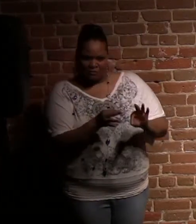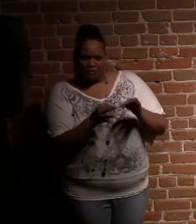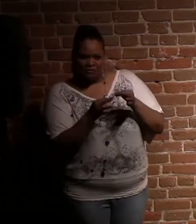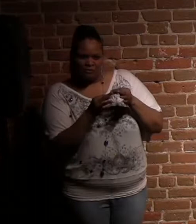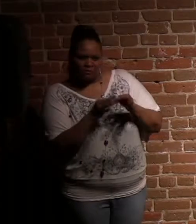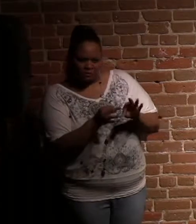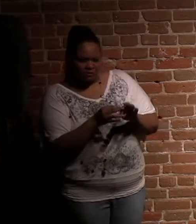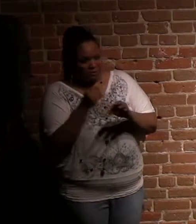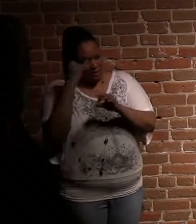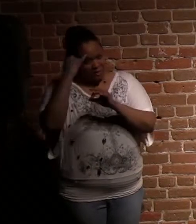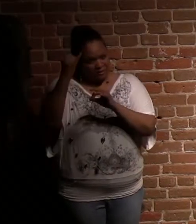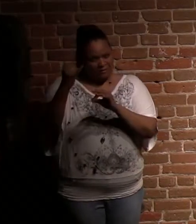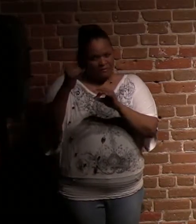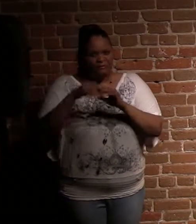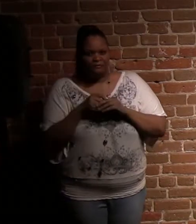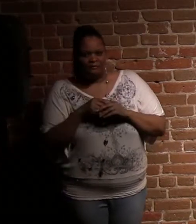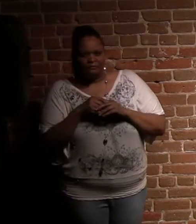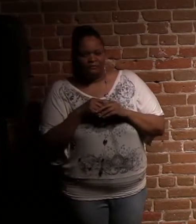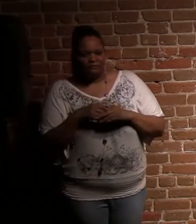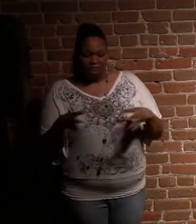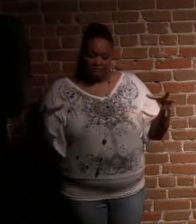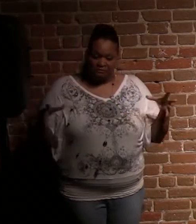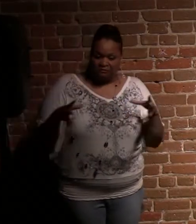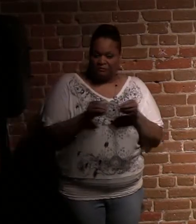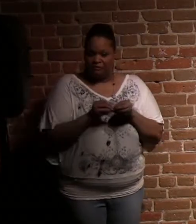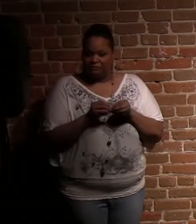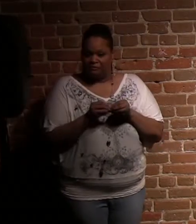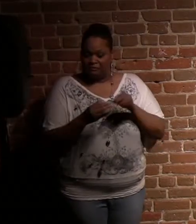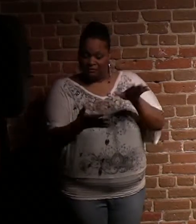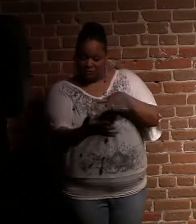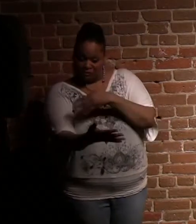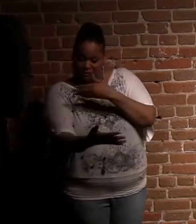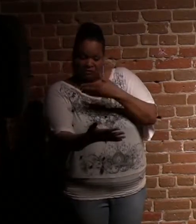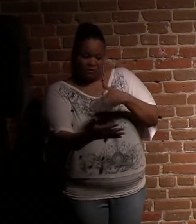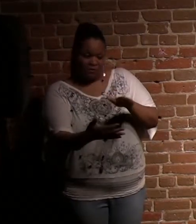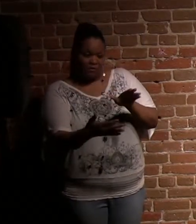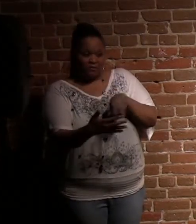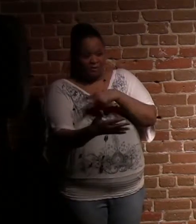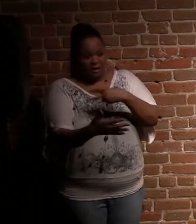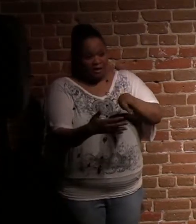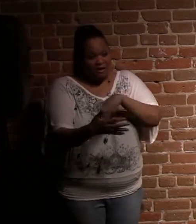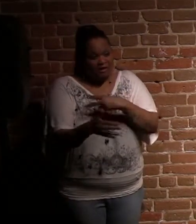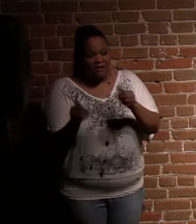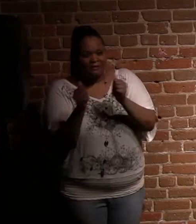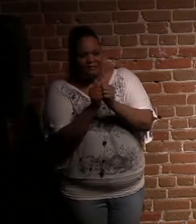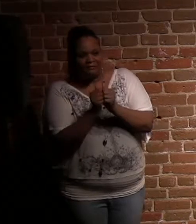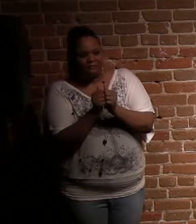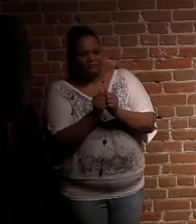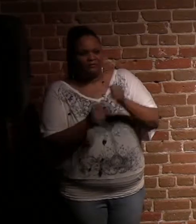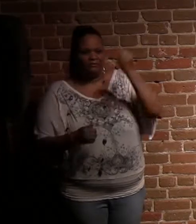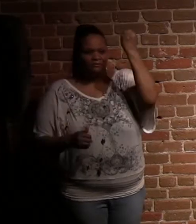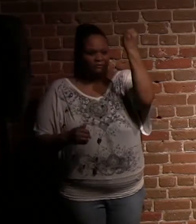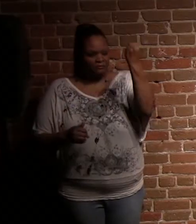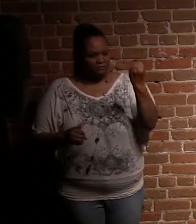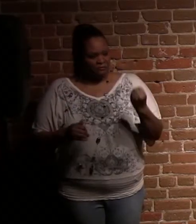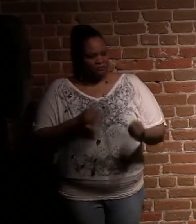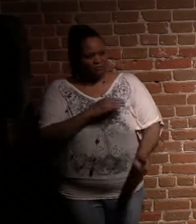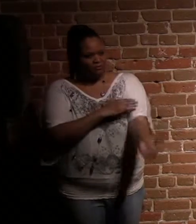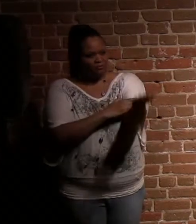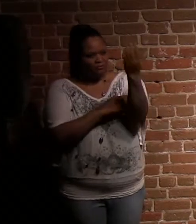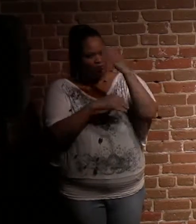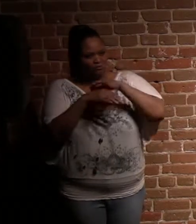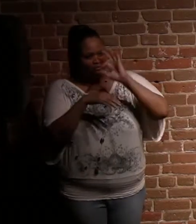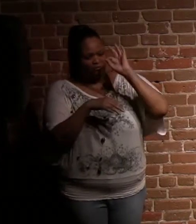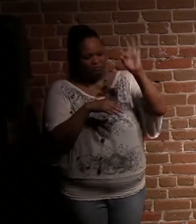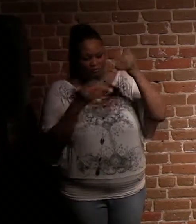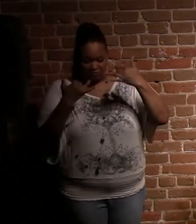very simple idea. Just get together and dance together. Every Saturday morning at 9 o'clock, and we